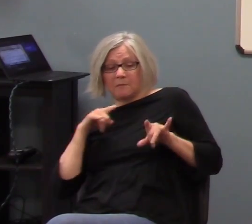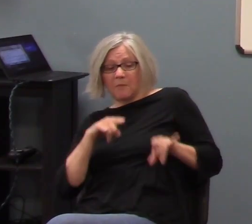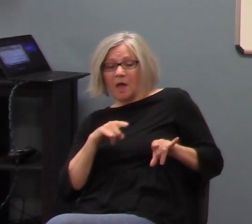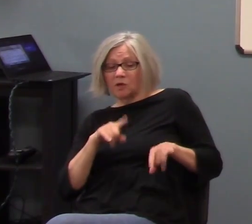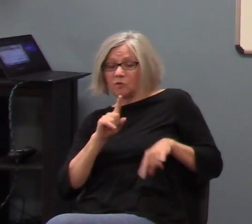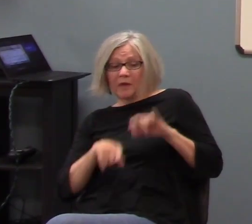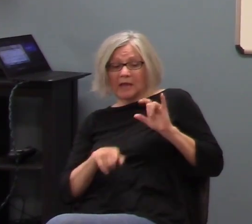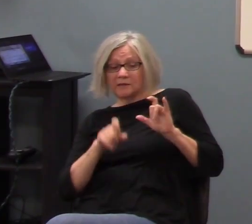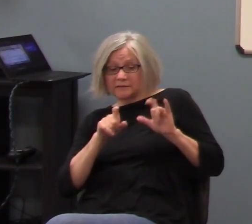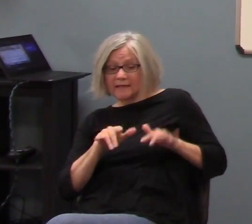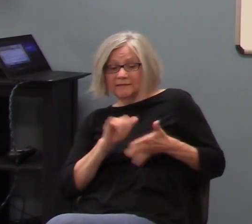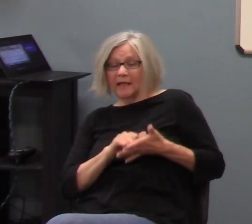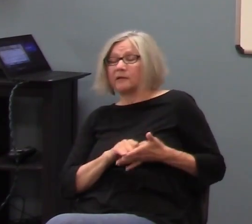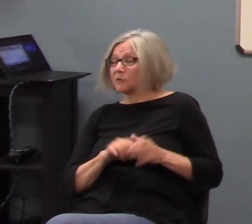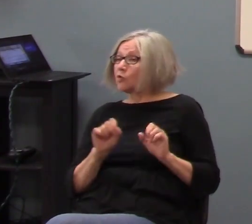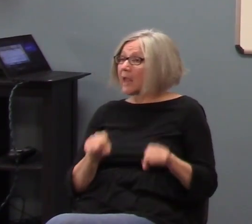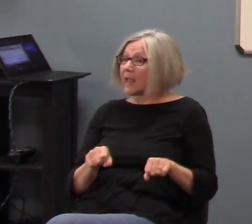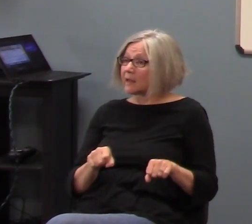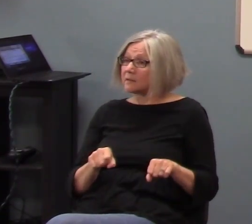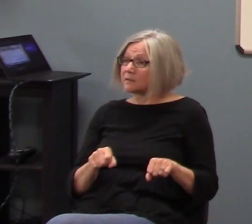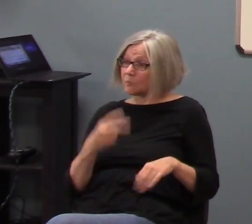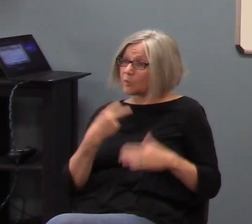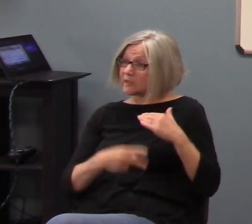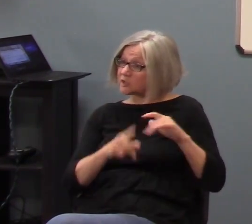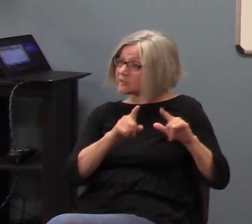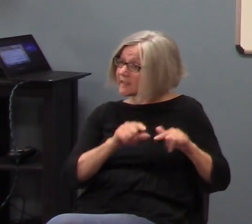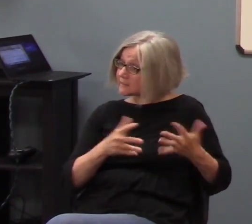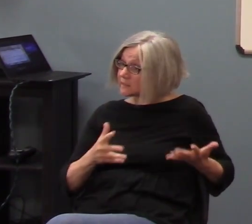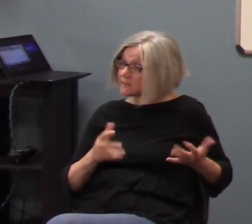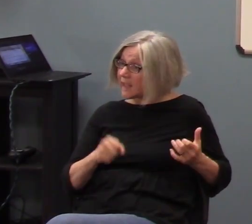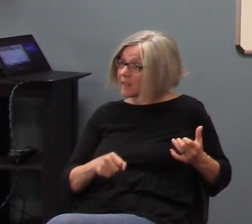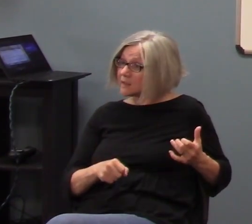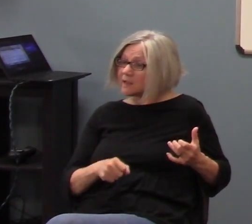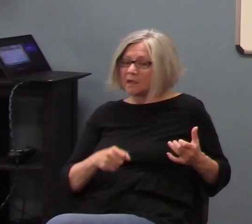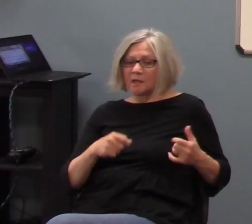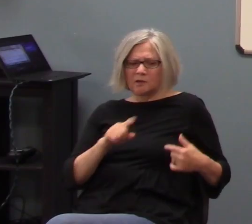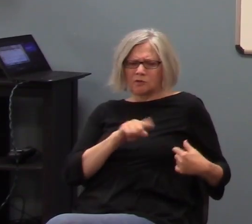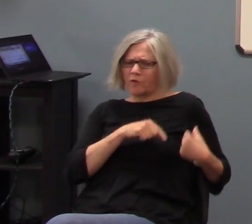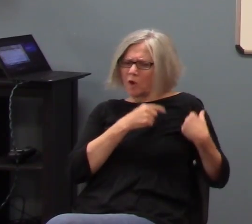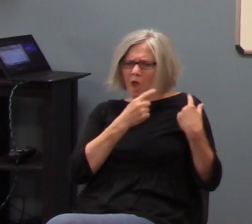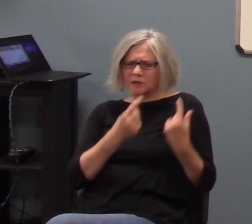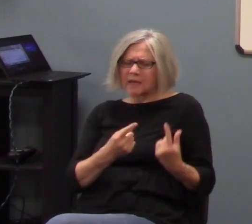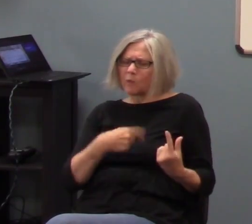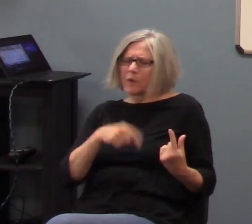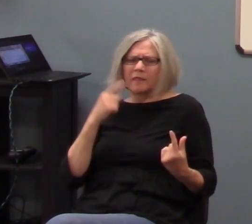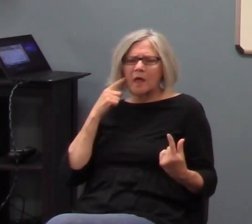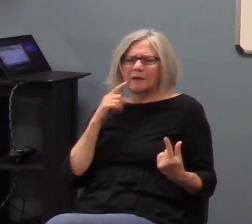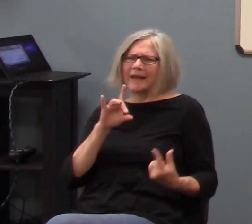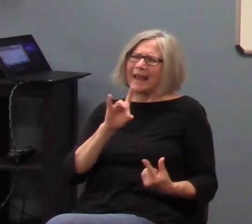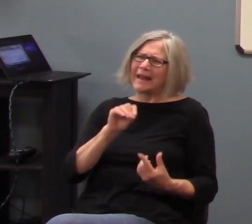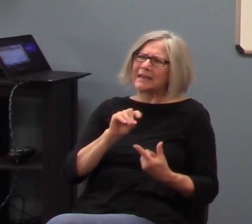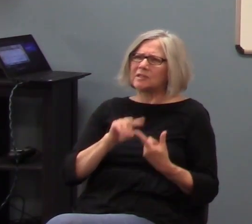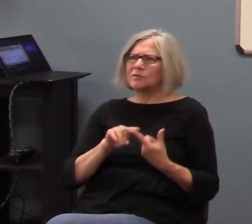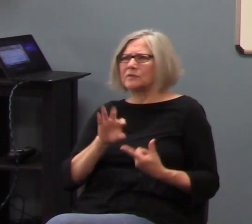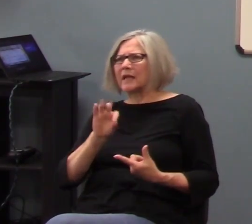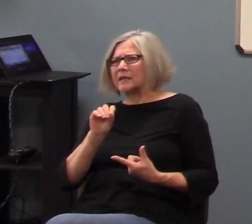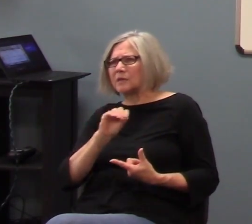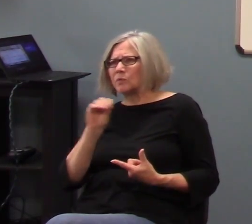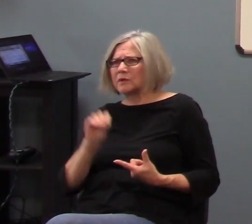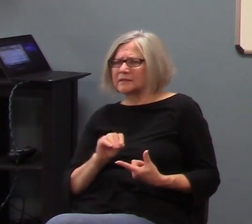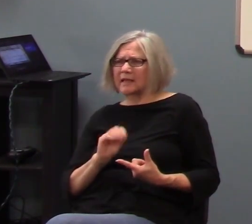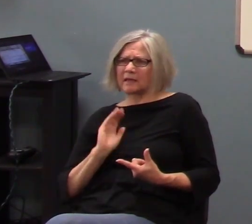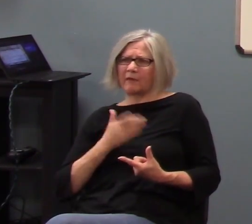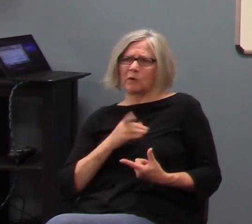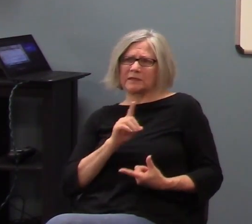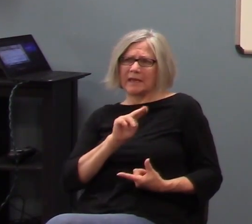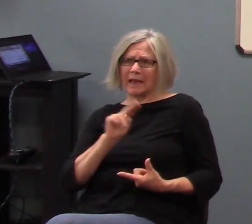And there have been predictions that have been tested. So for a long time, we thought that something like 80 to 90% of our DNA was, quote, junk.